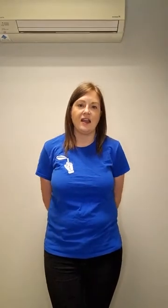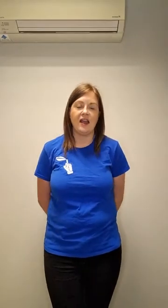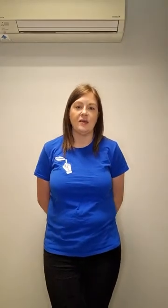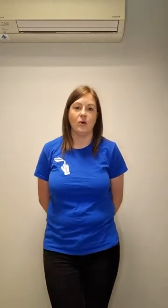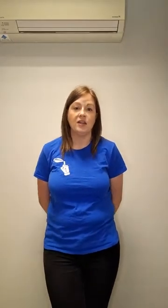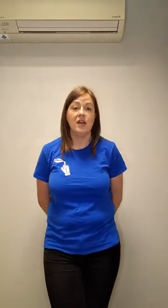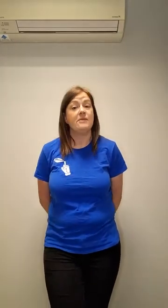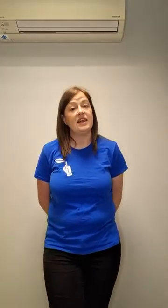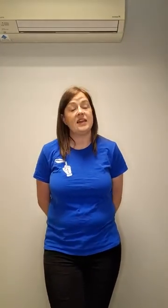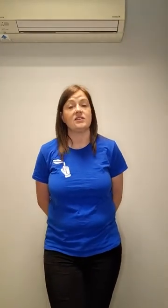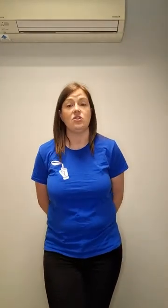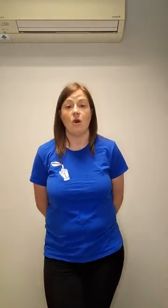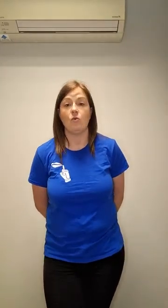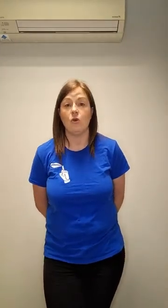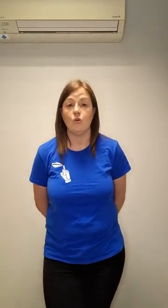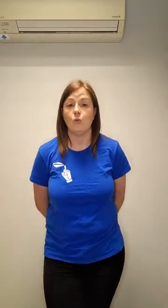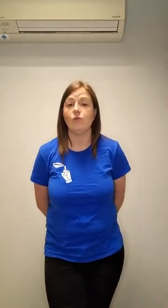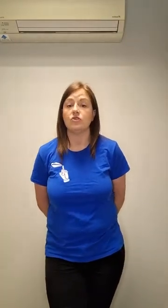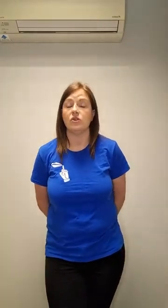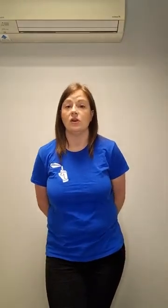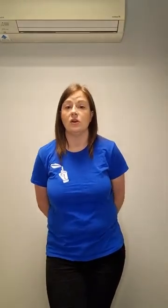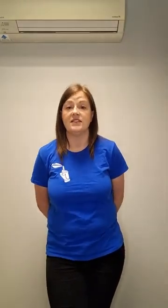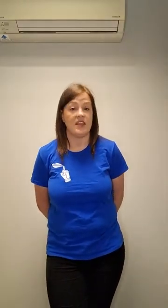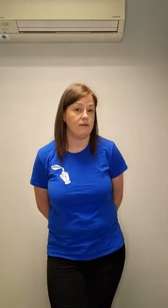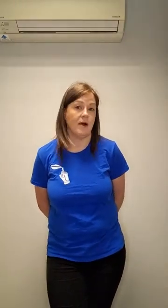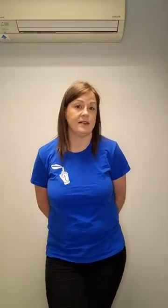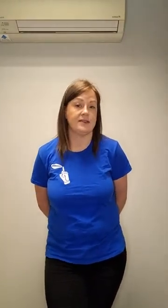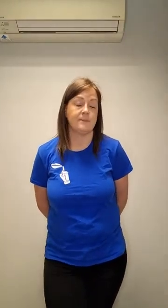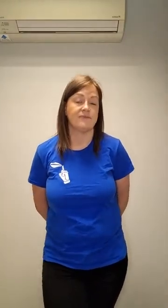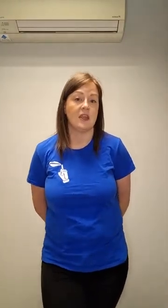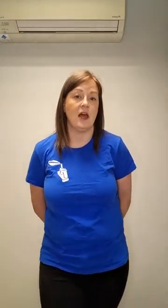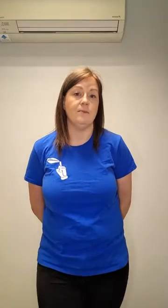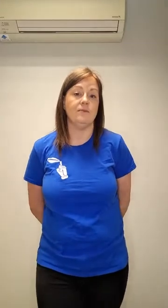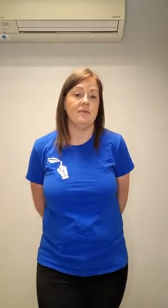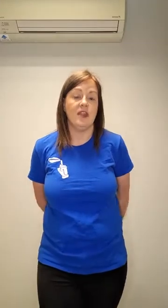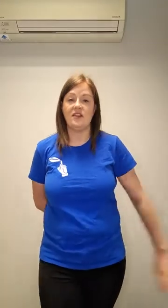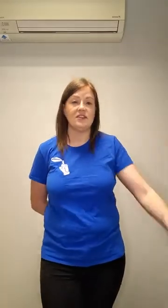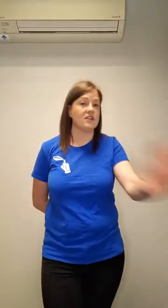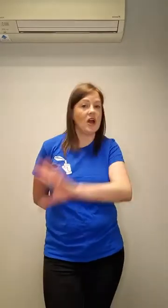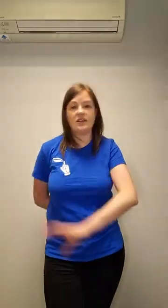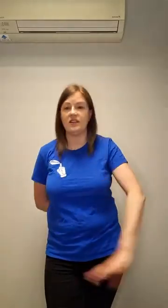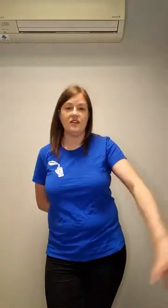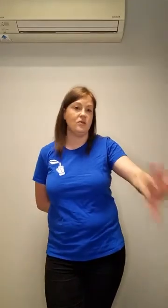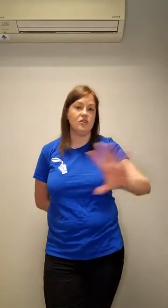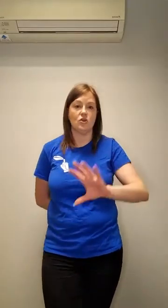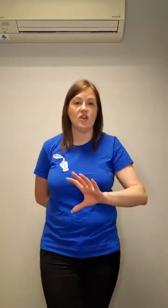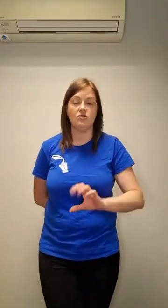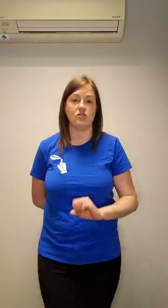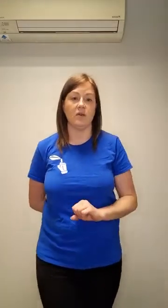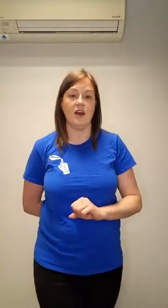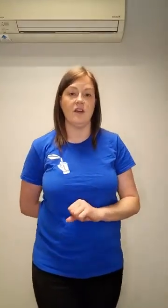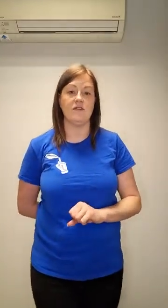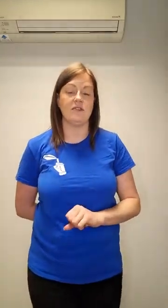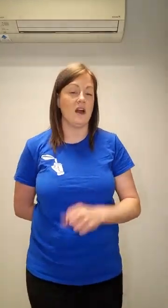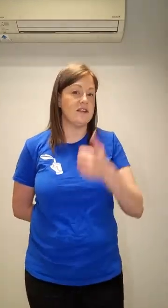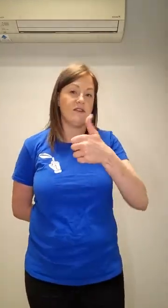at any point. But let us know what you want to see from us. If this is the kind of thing that you enjoy and you just want to learn a few signs,